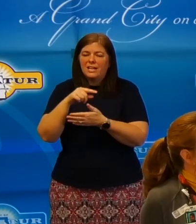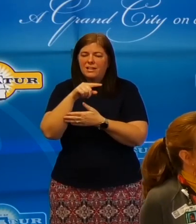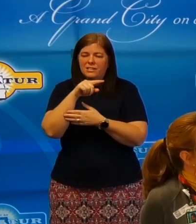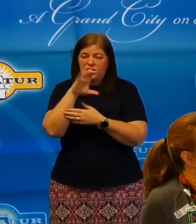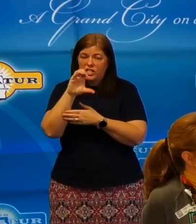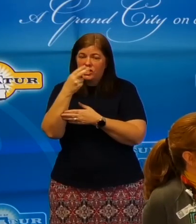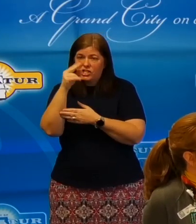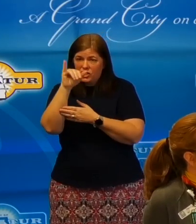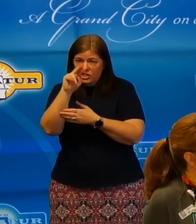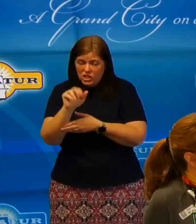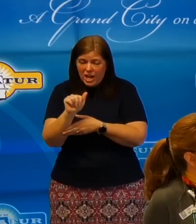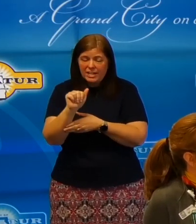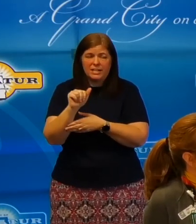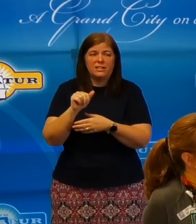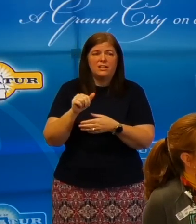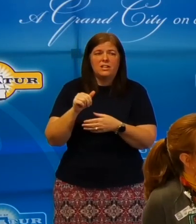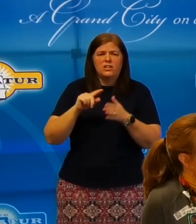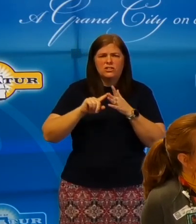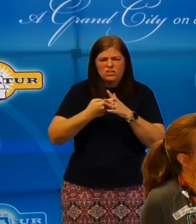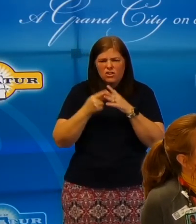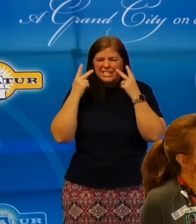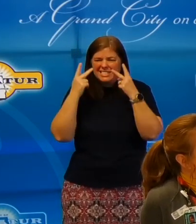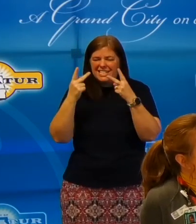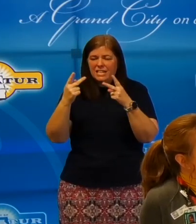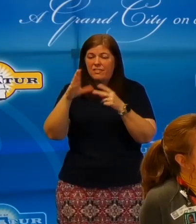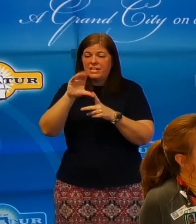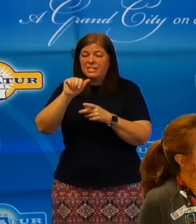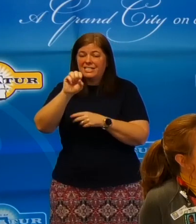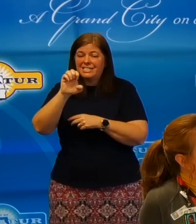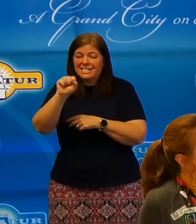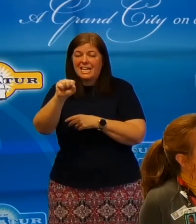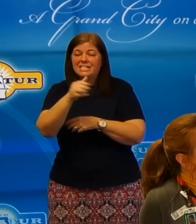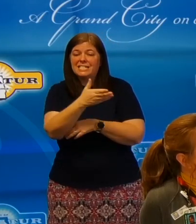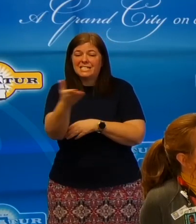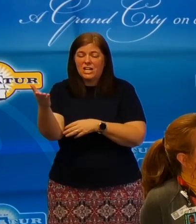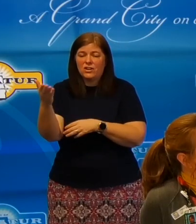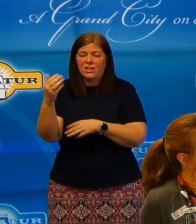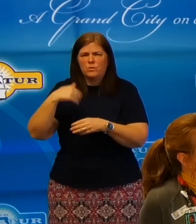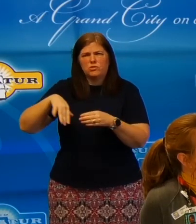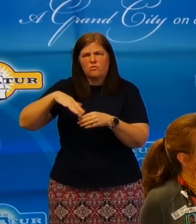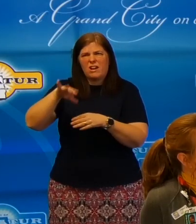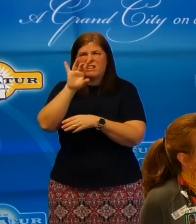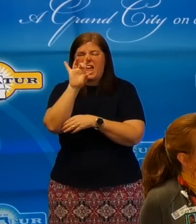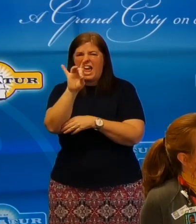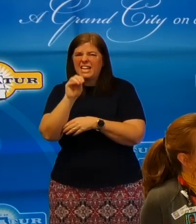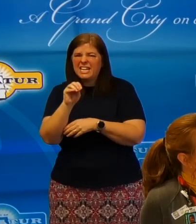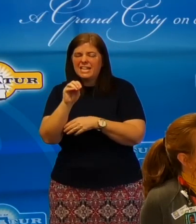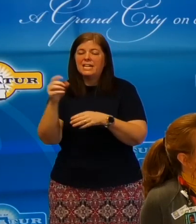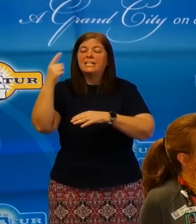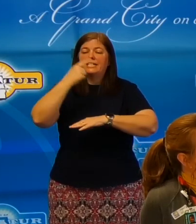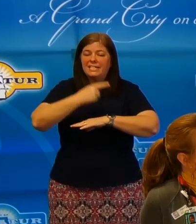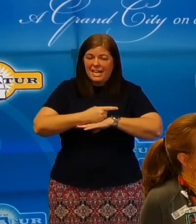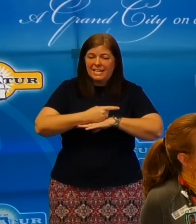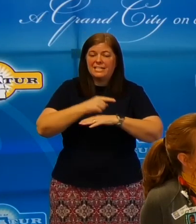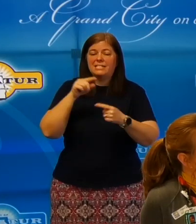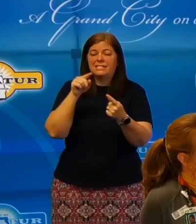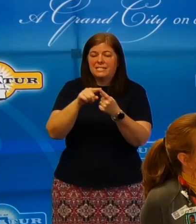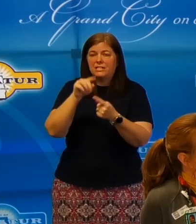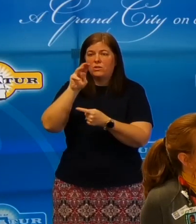us, that they started seeing these cases there. And it was 80 days until China then on March